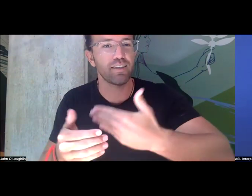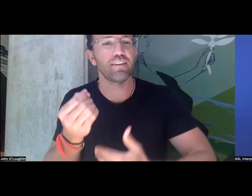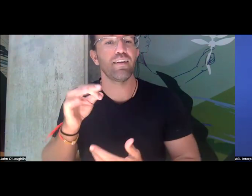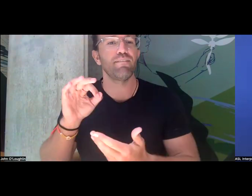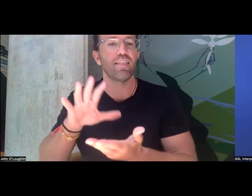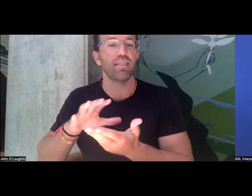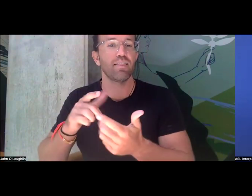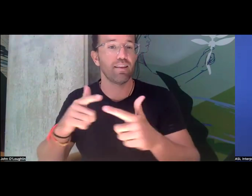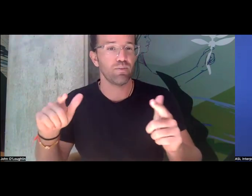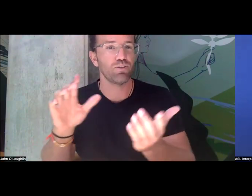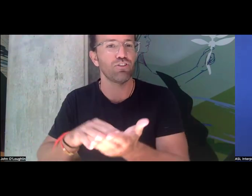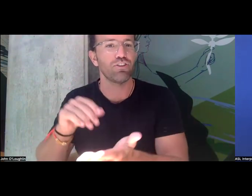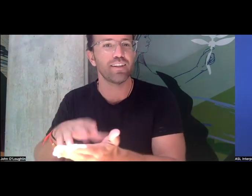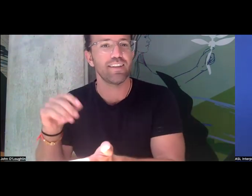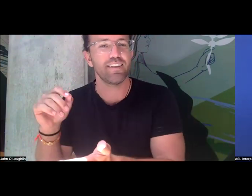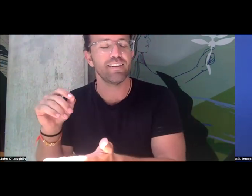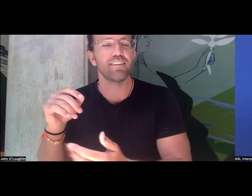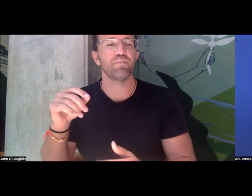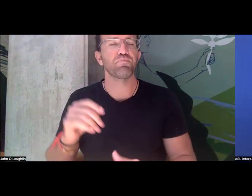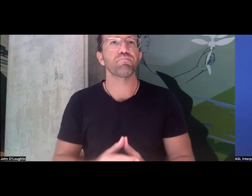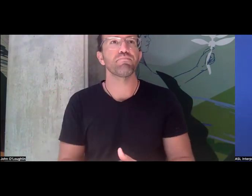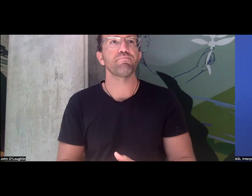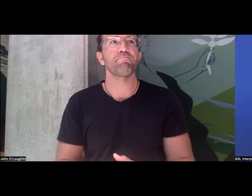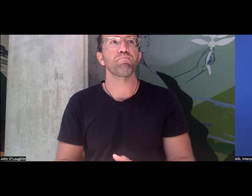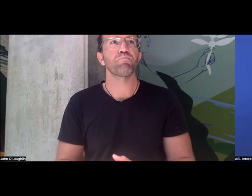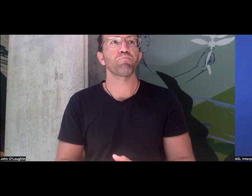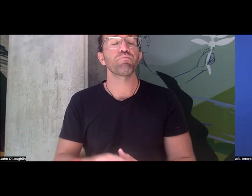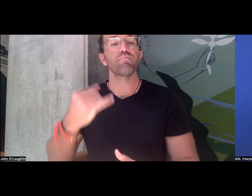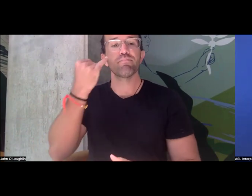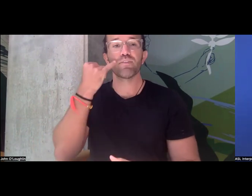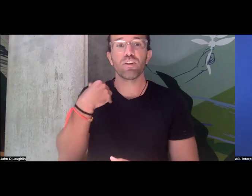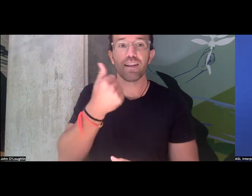goal is that you all enjoy the process of learning the language.